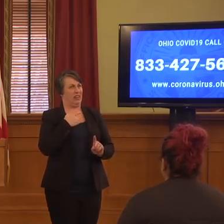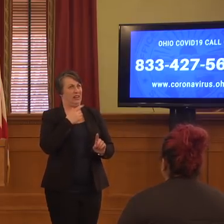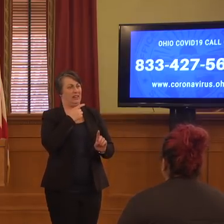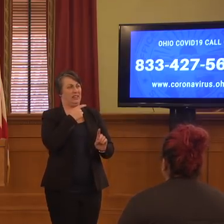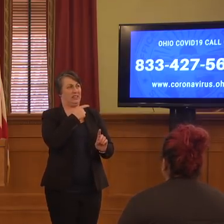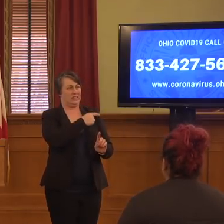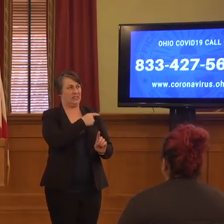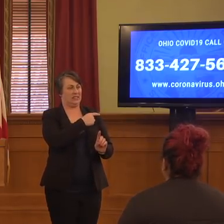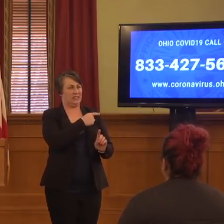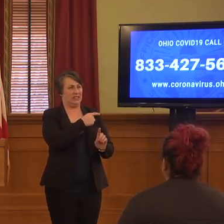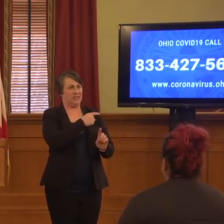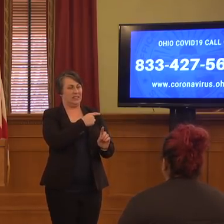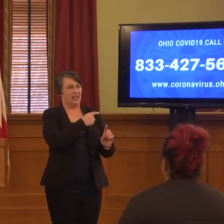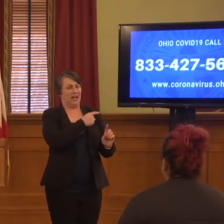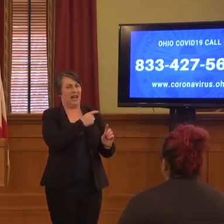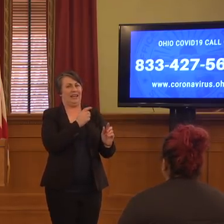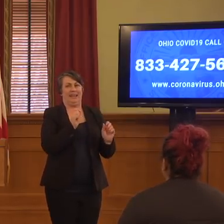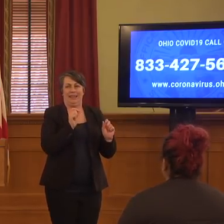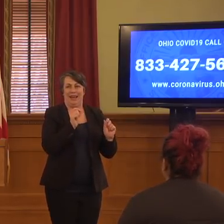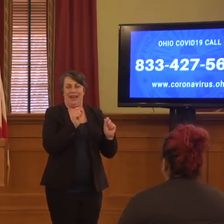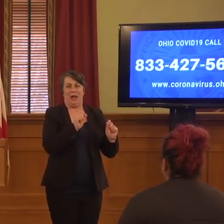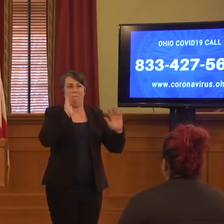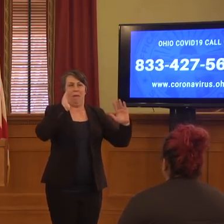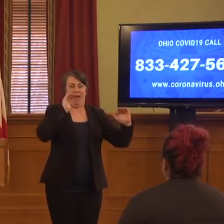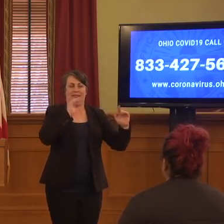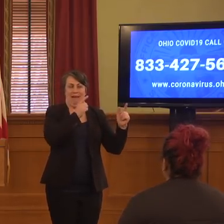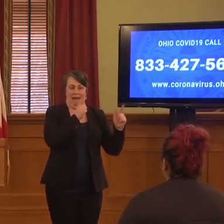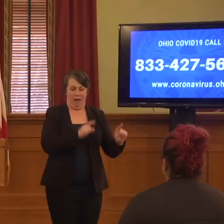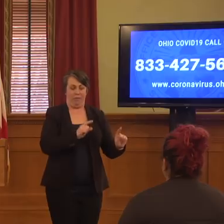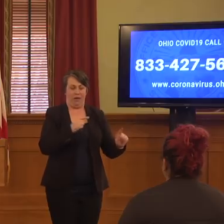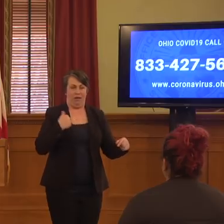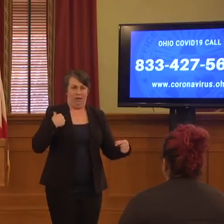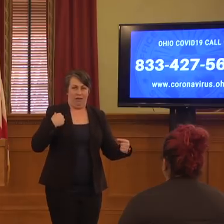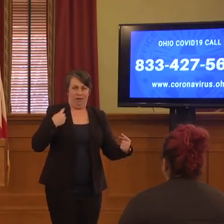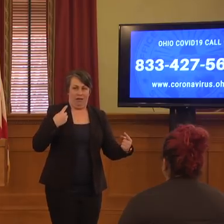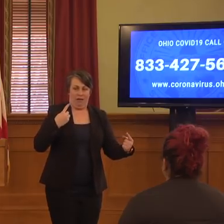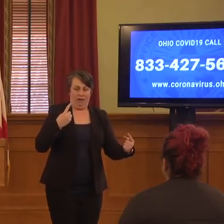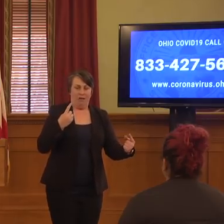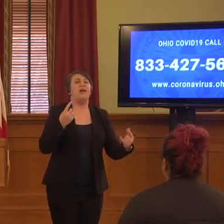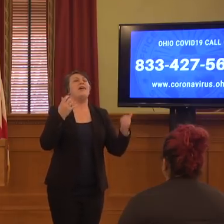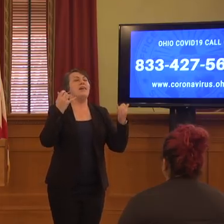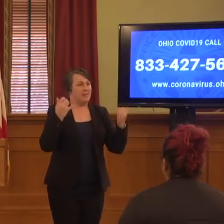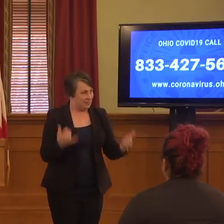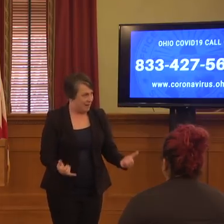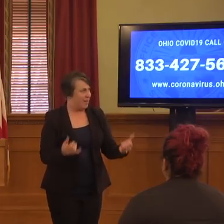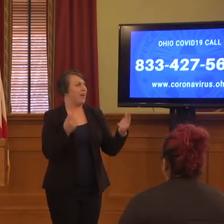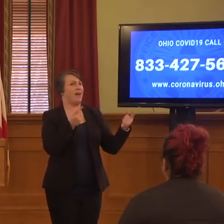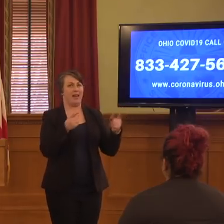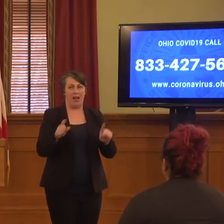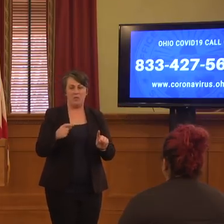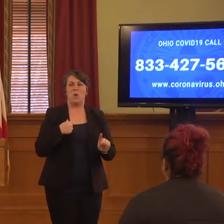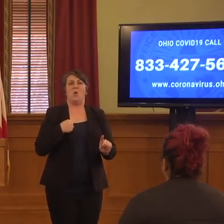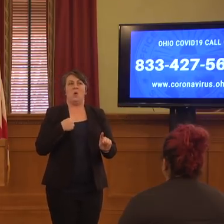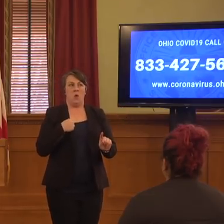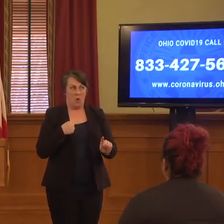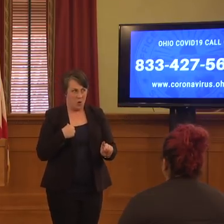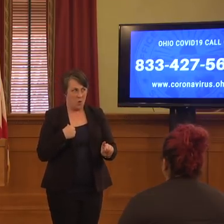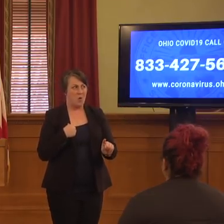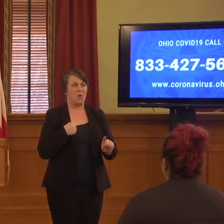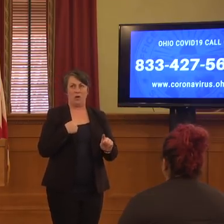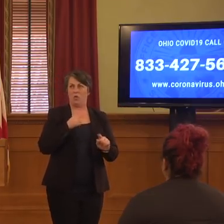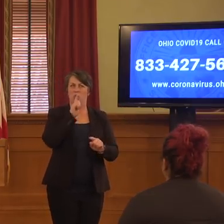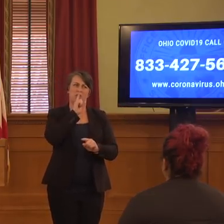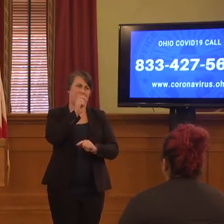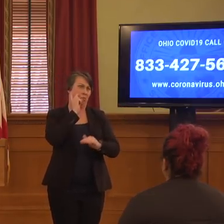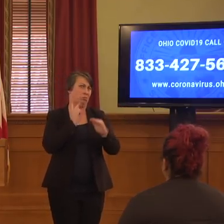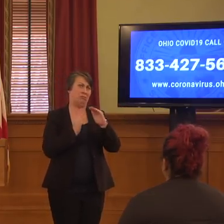way. And I'm almost relieved that it is here and we are all collectively realizing it, because it's so predictable, a